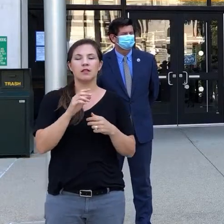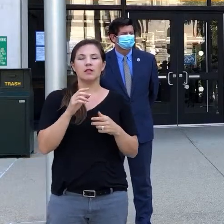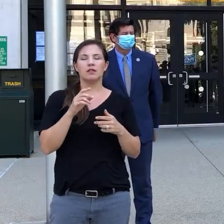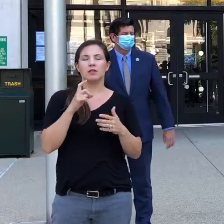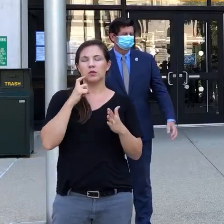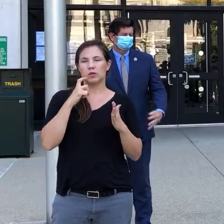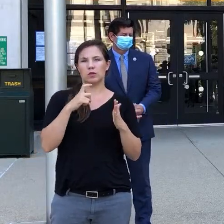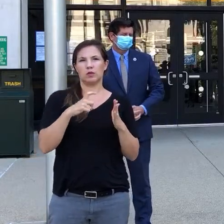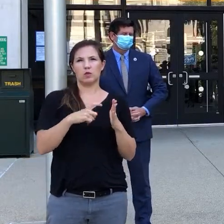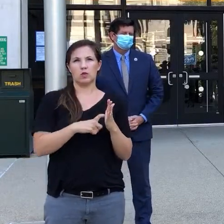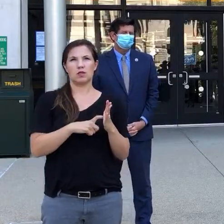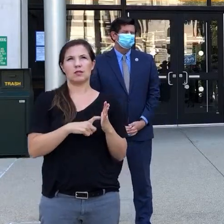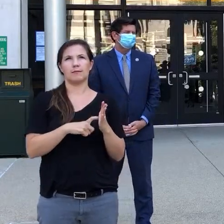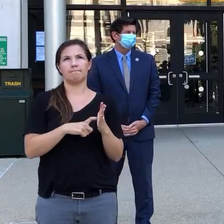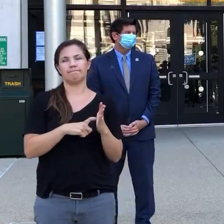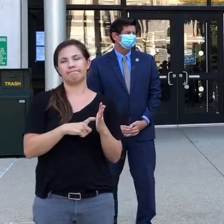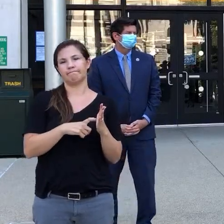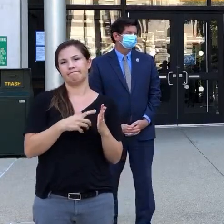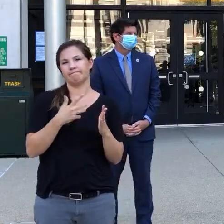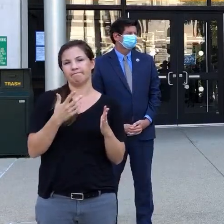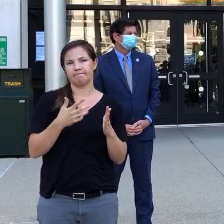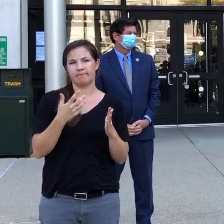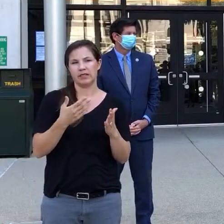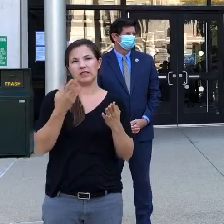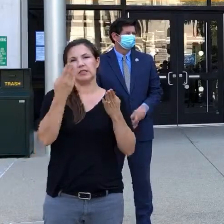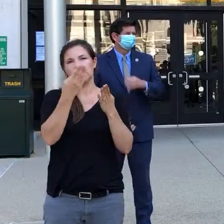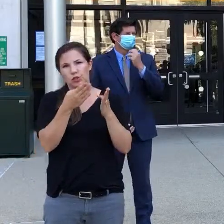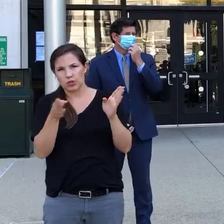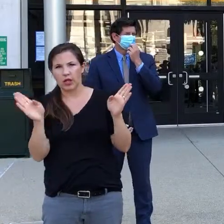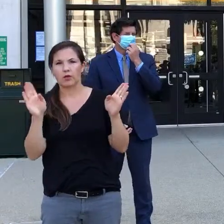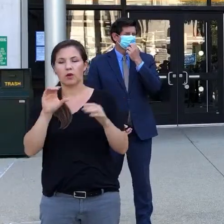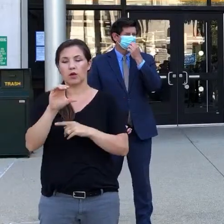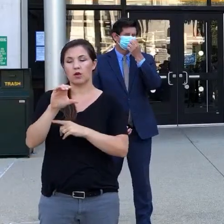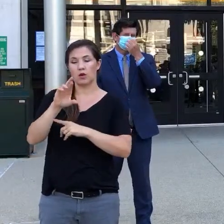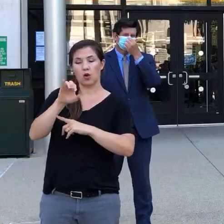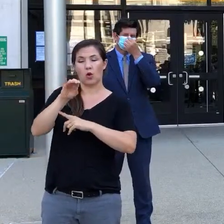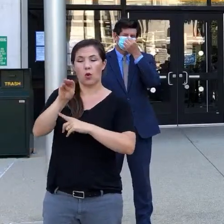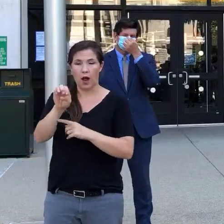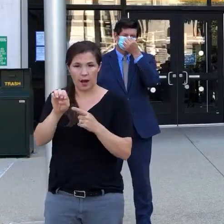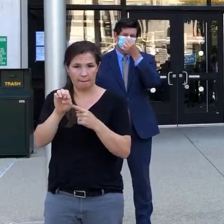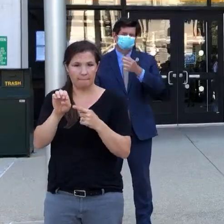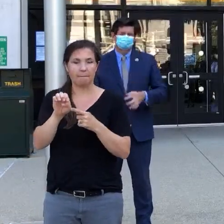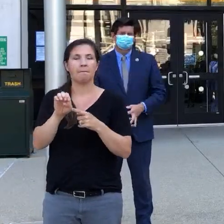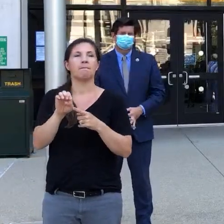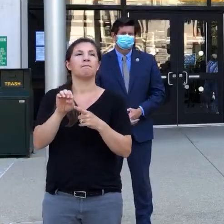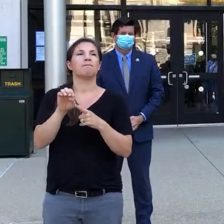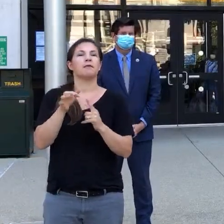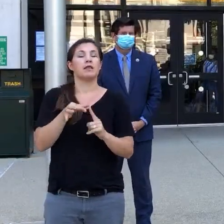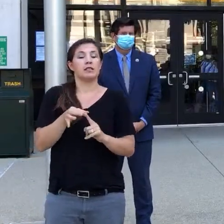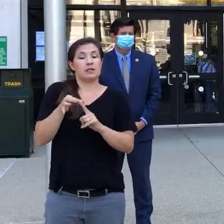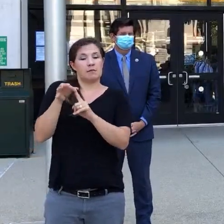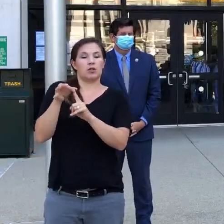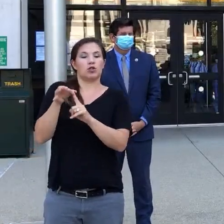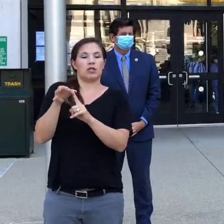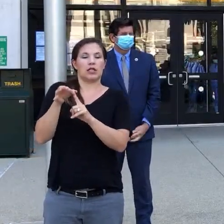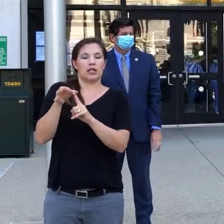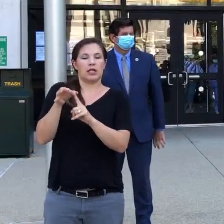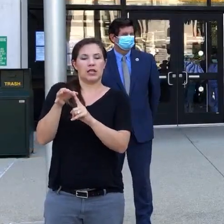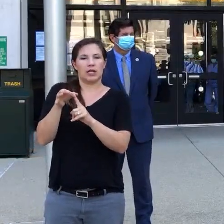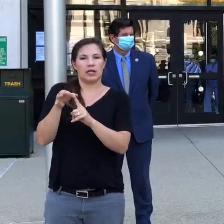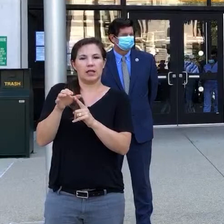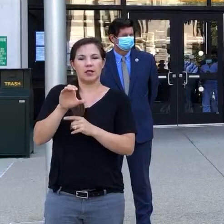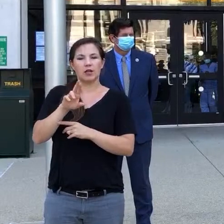seeing that crime in general, especially the crimes that can be